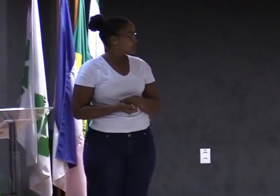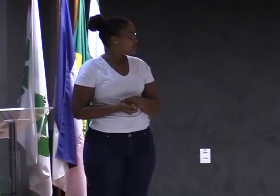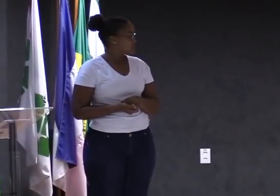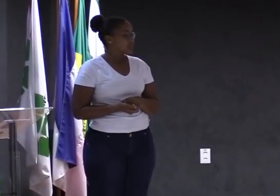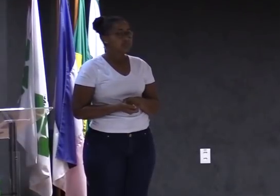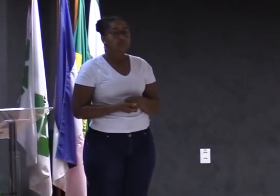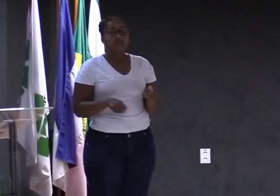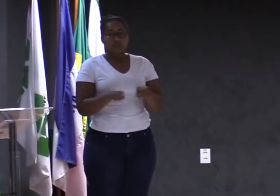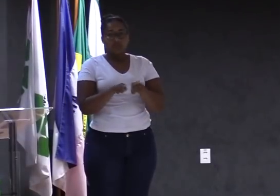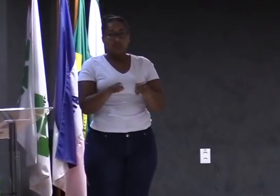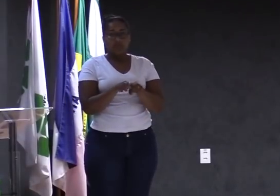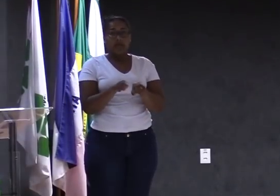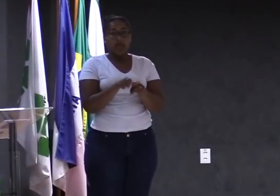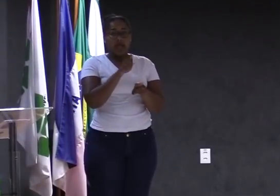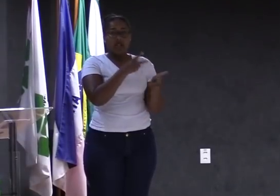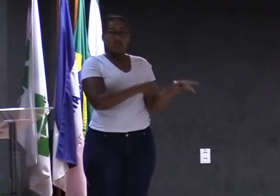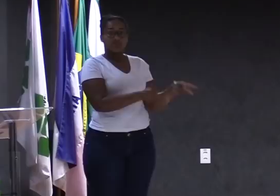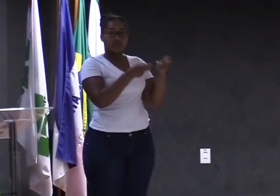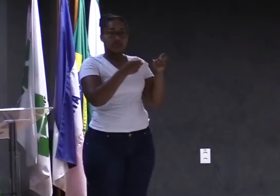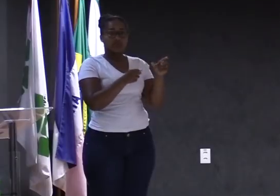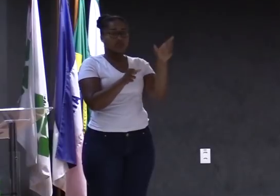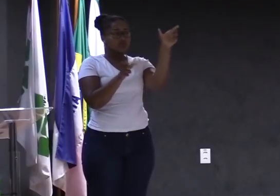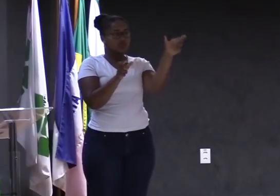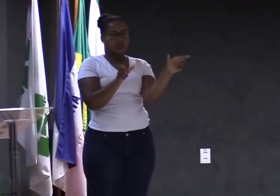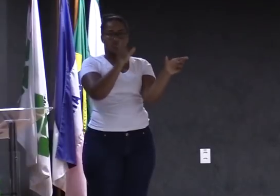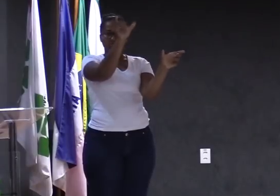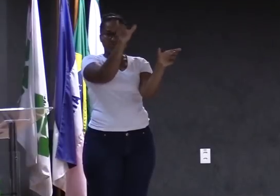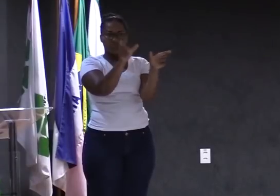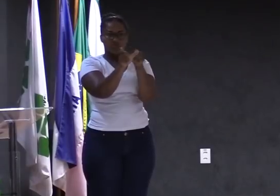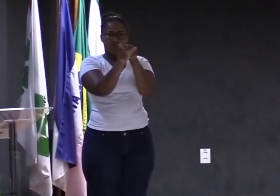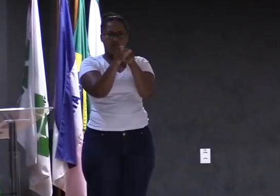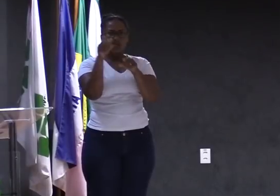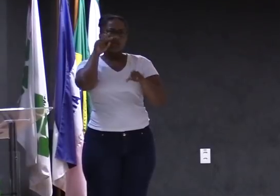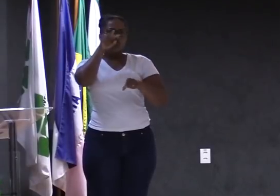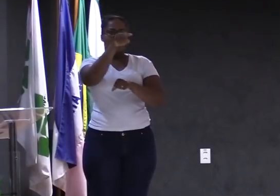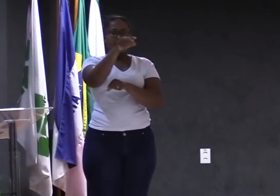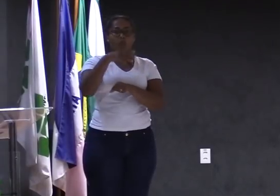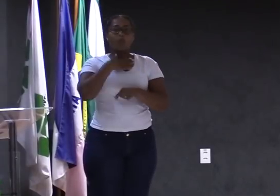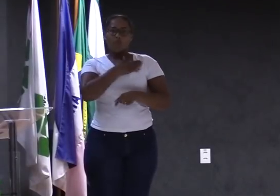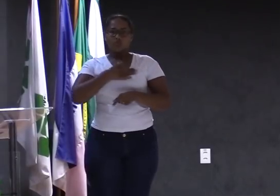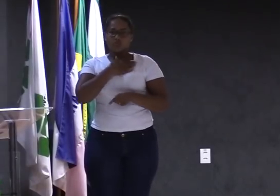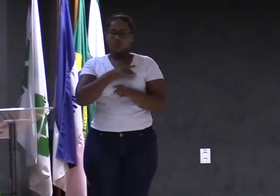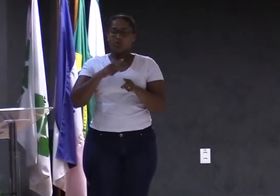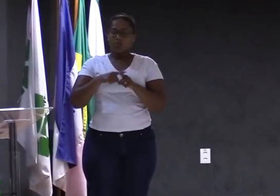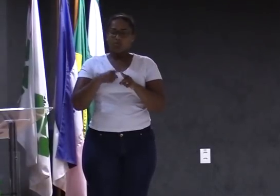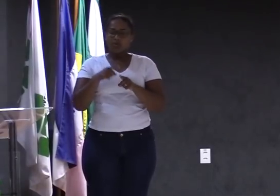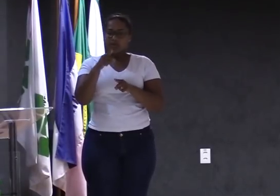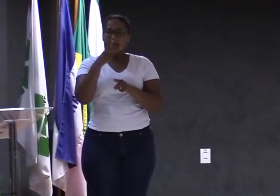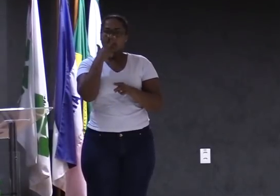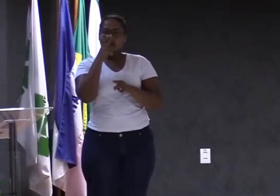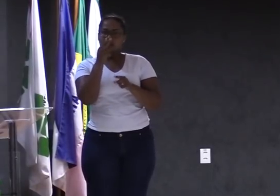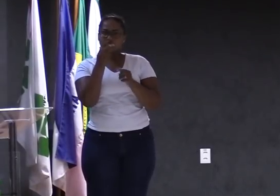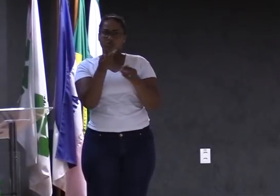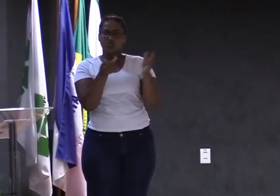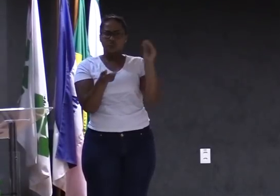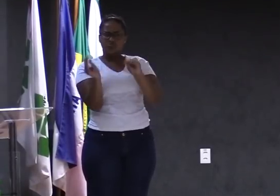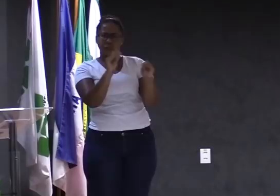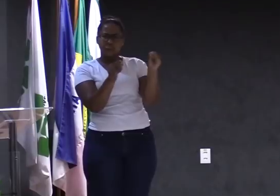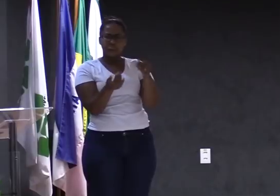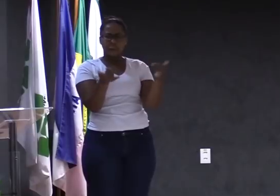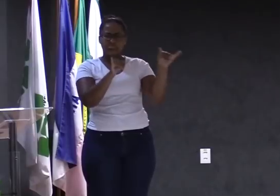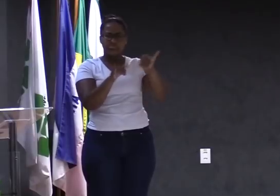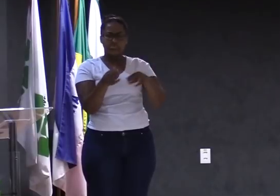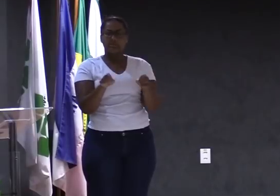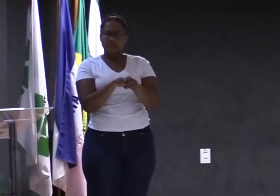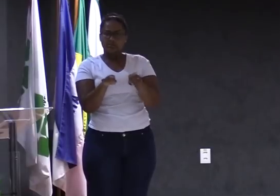Ela viu a segunda coluna e ela viu que o tema relacionado é sobre física e fenômenos, né? E